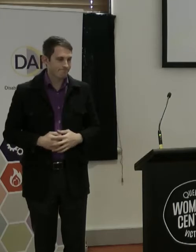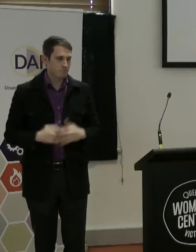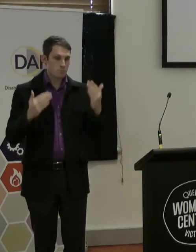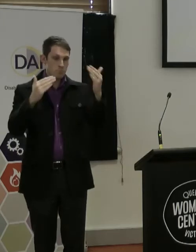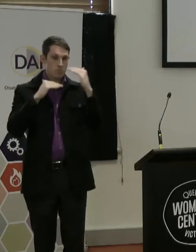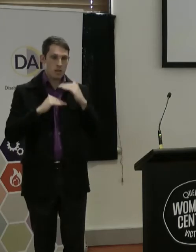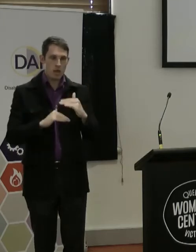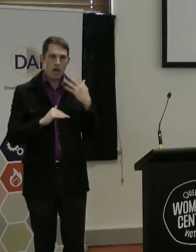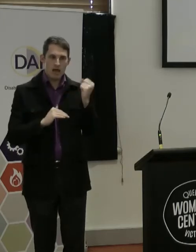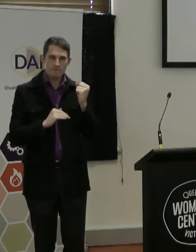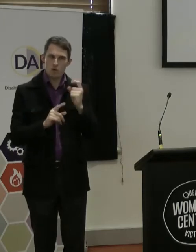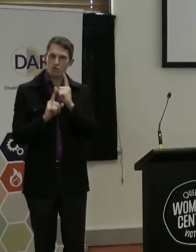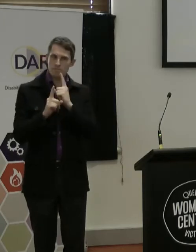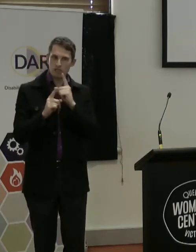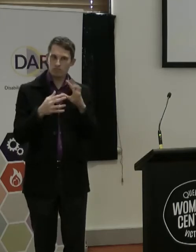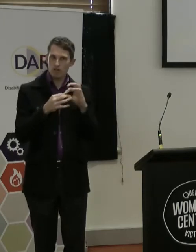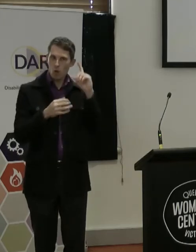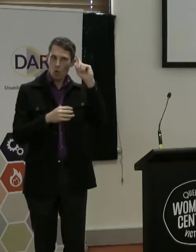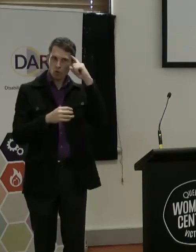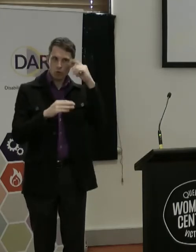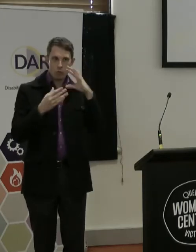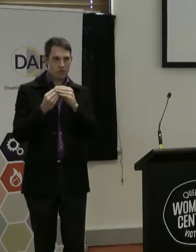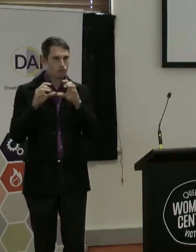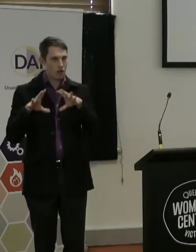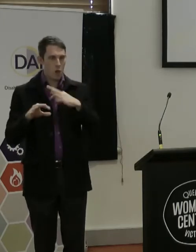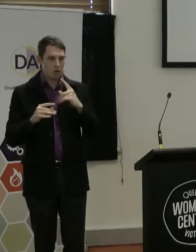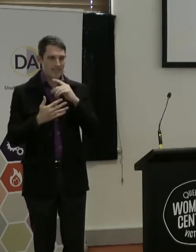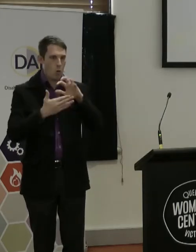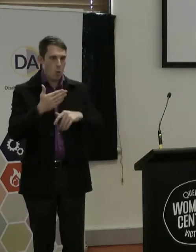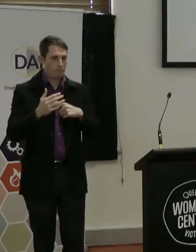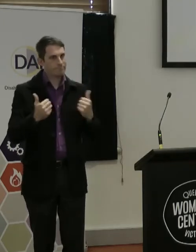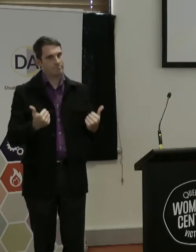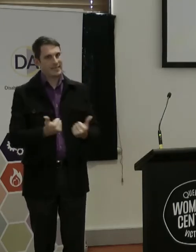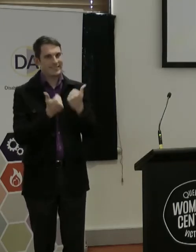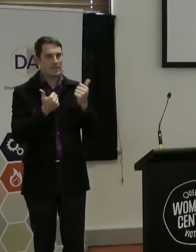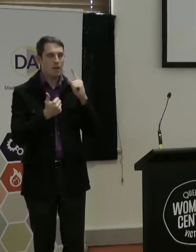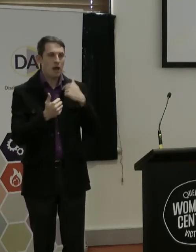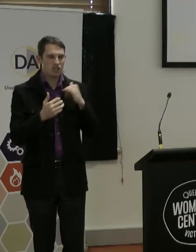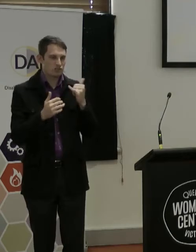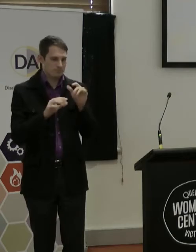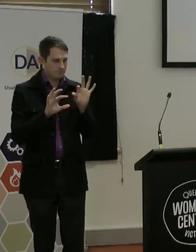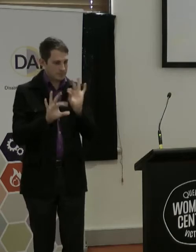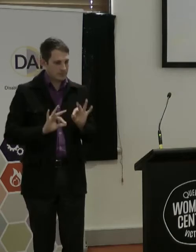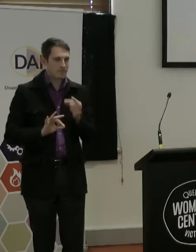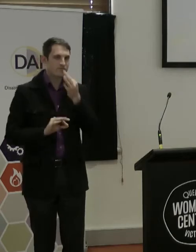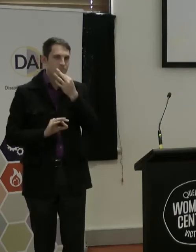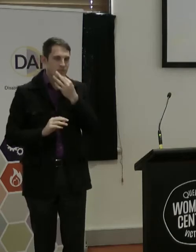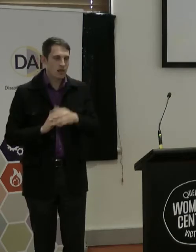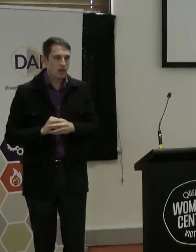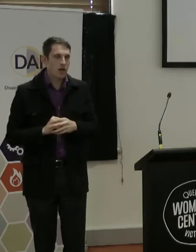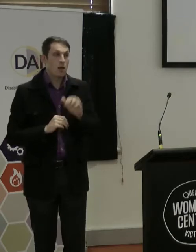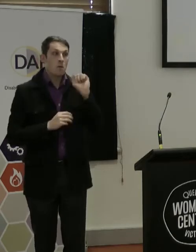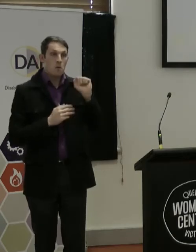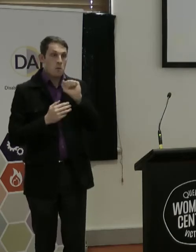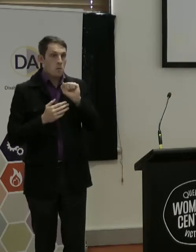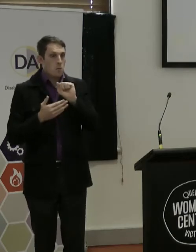about, I won't go through them all because there are a lot of them, but just to give you a brief overview. So the fact that the convention has